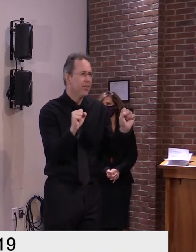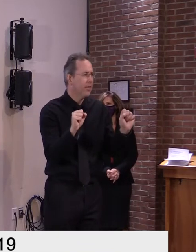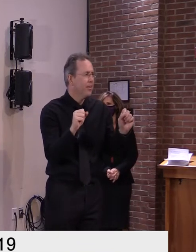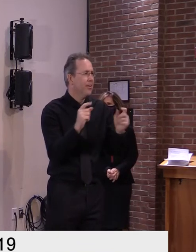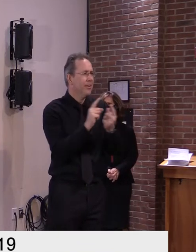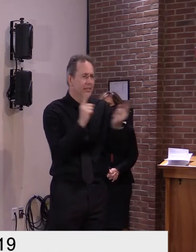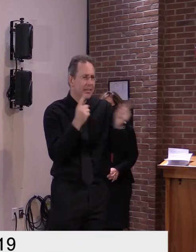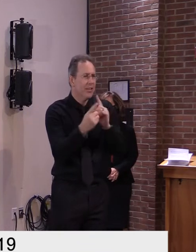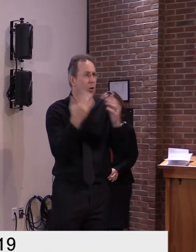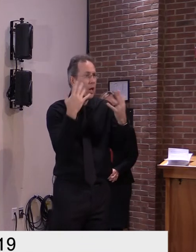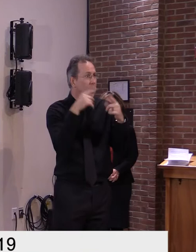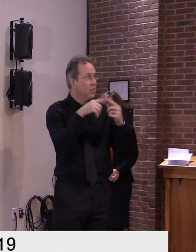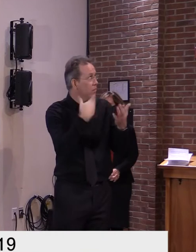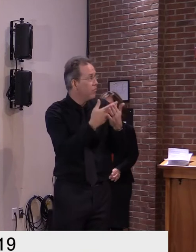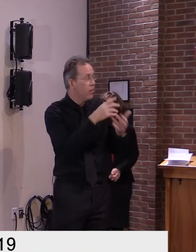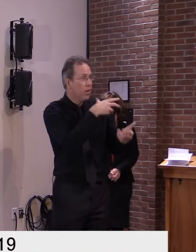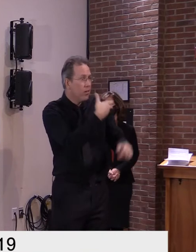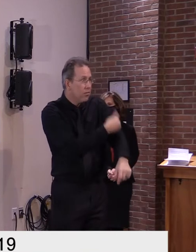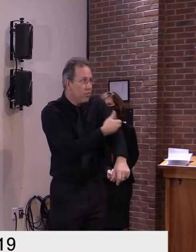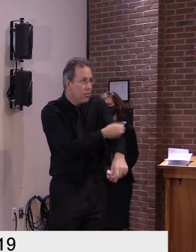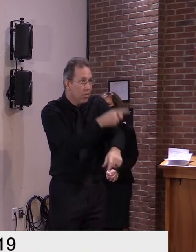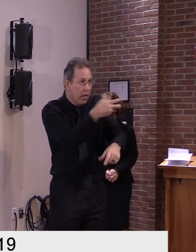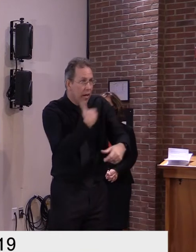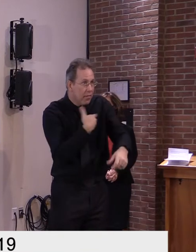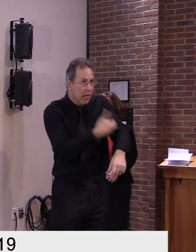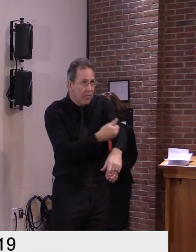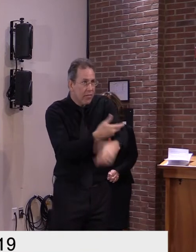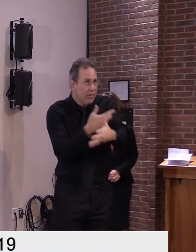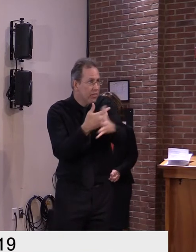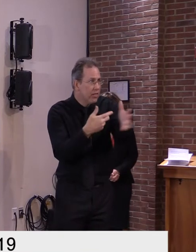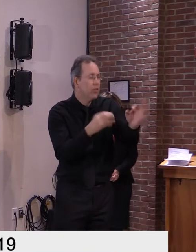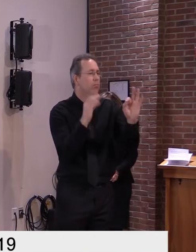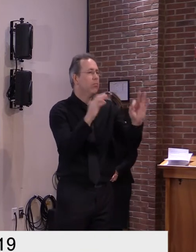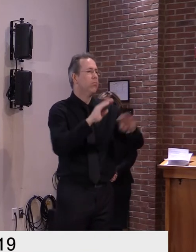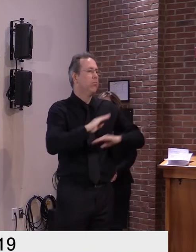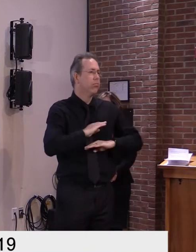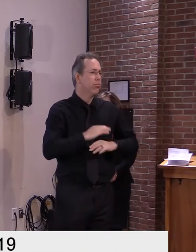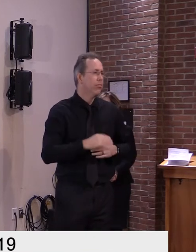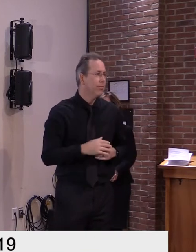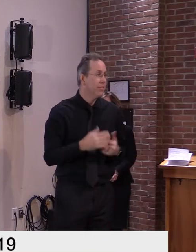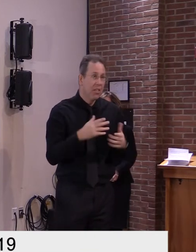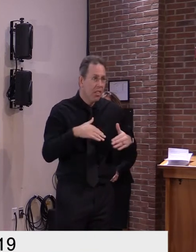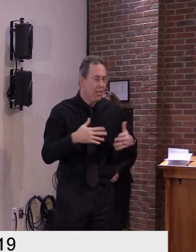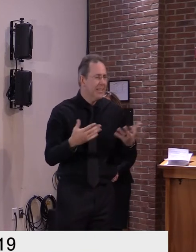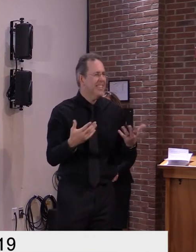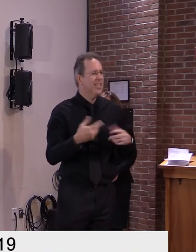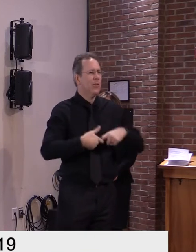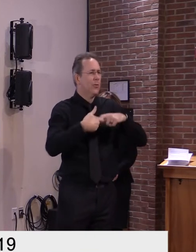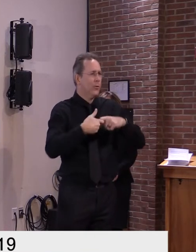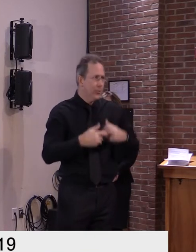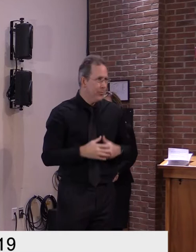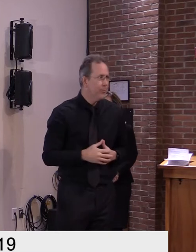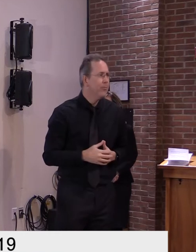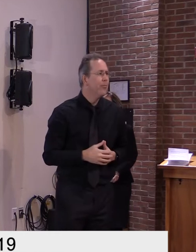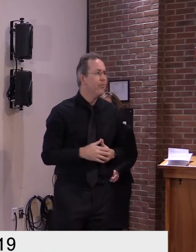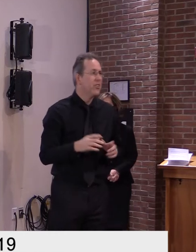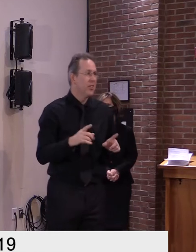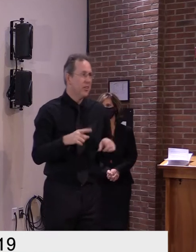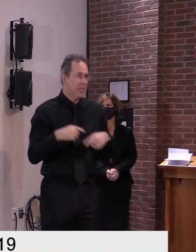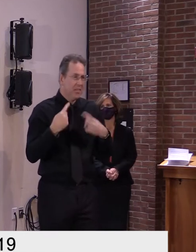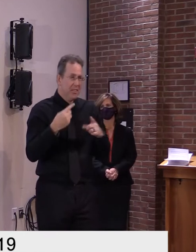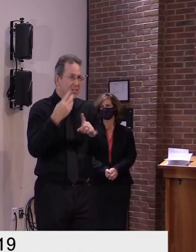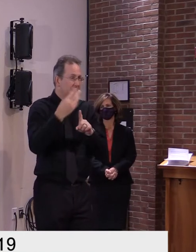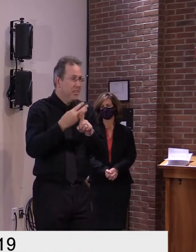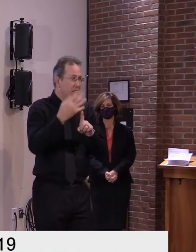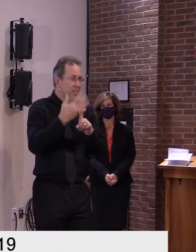kind of multi-household gatherings and crowded areas that I'm sure they've been doing already to get to the good point they're in their